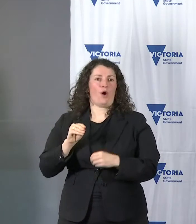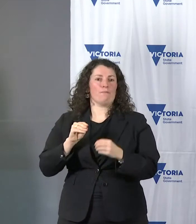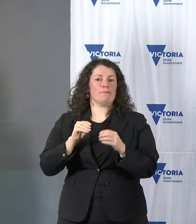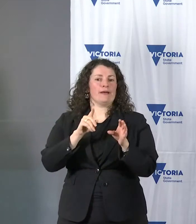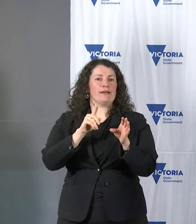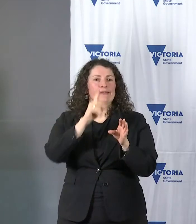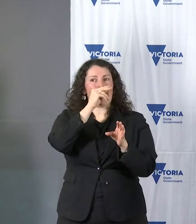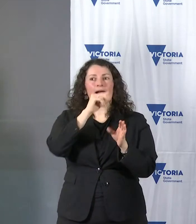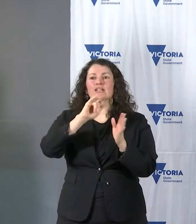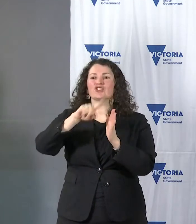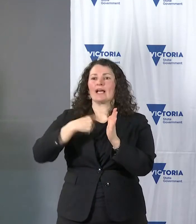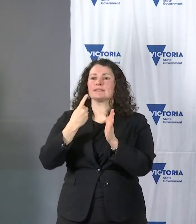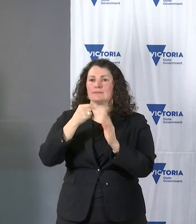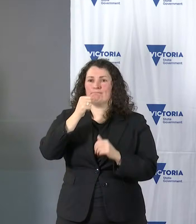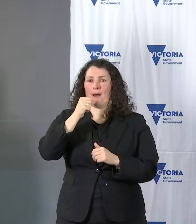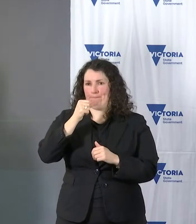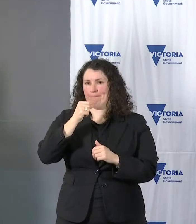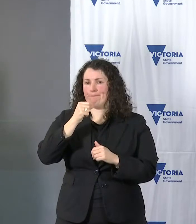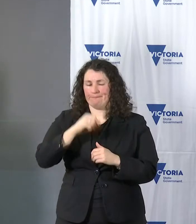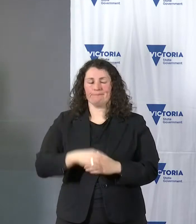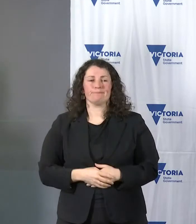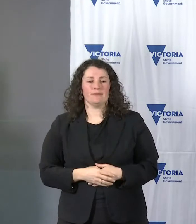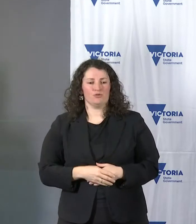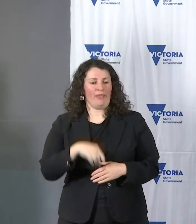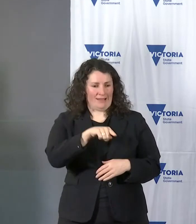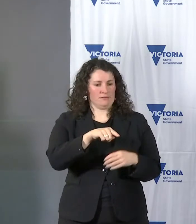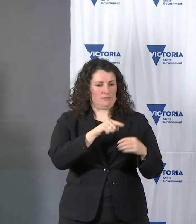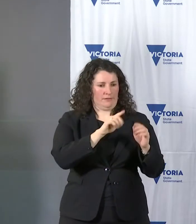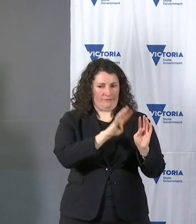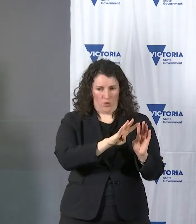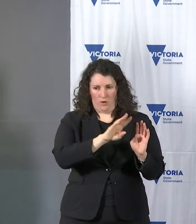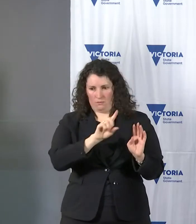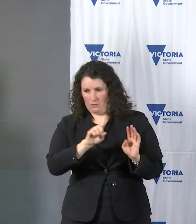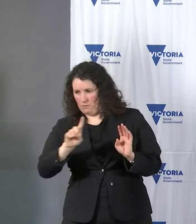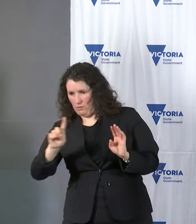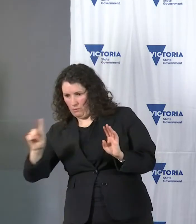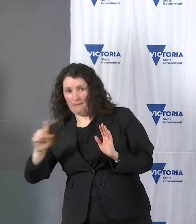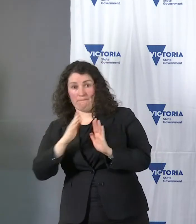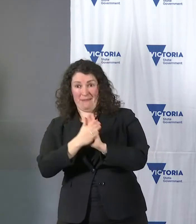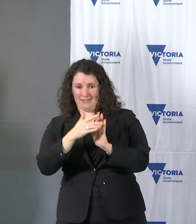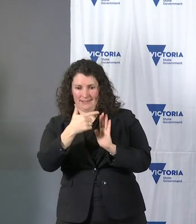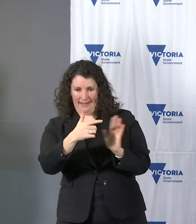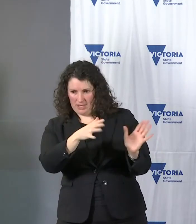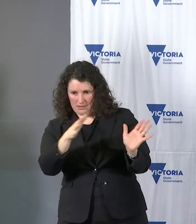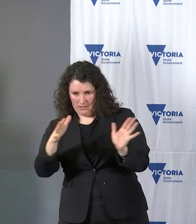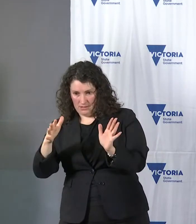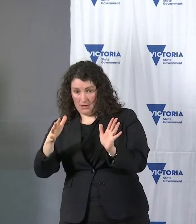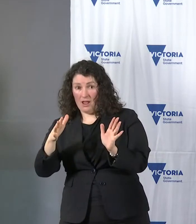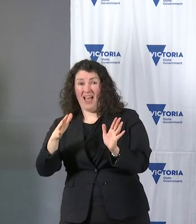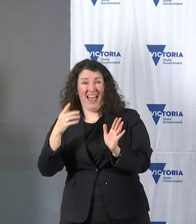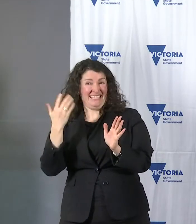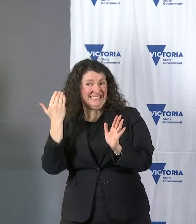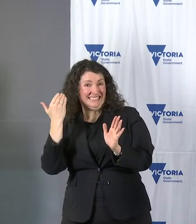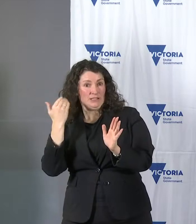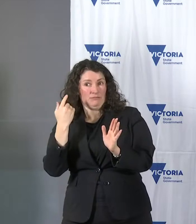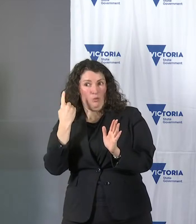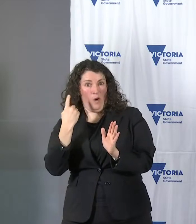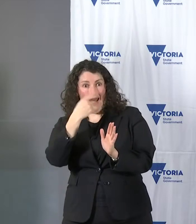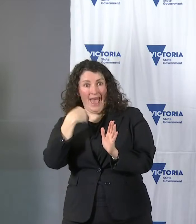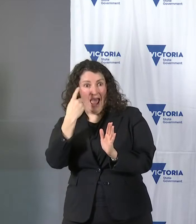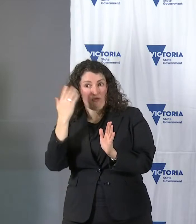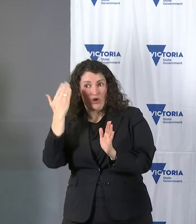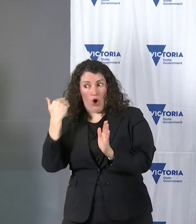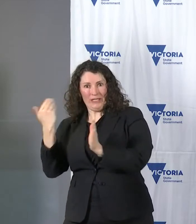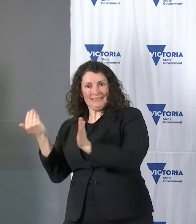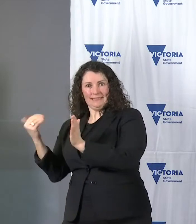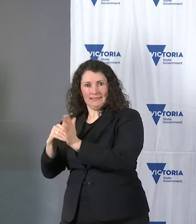however, advise that in the last hour, in terms of immediately before this media conference, we have been advised of